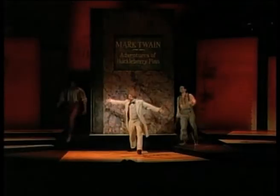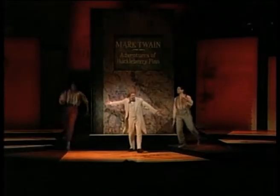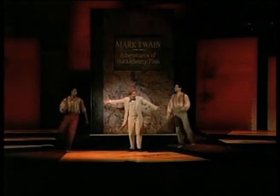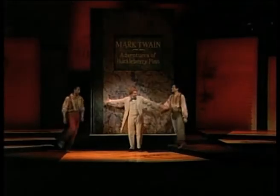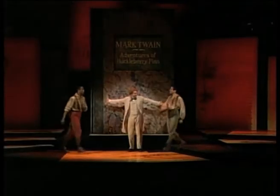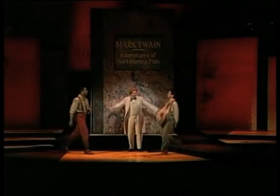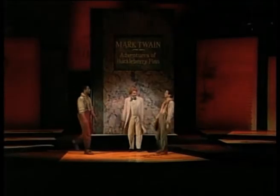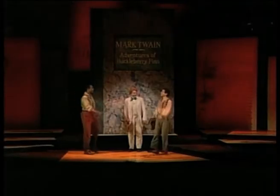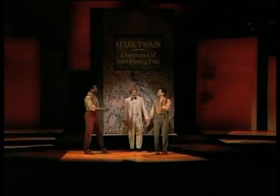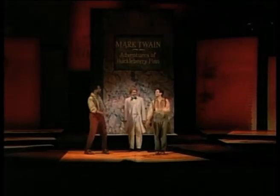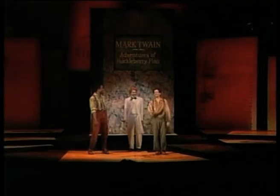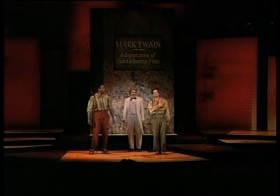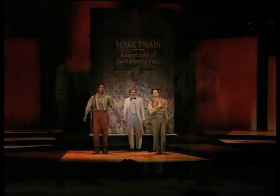Language and spoken dialogue.